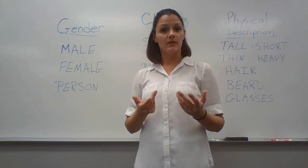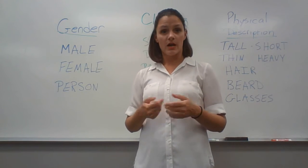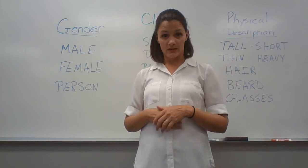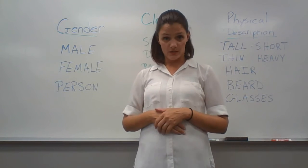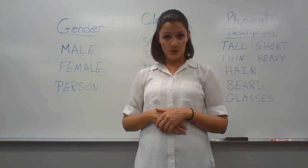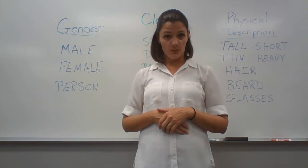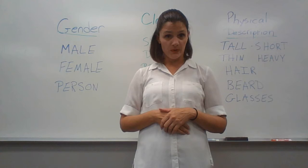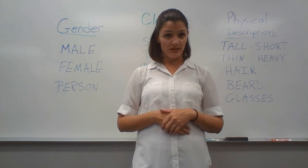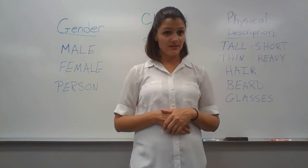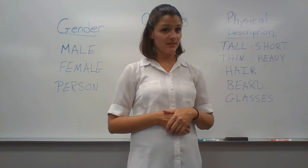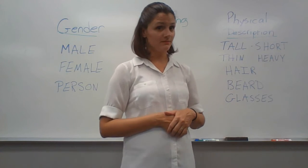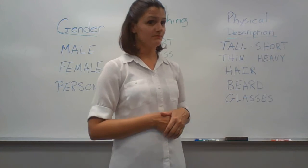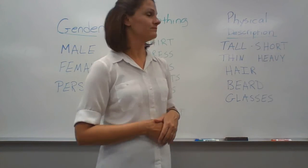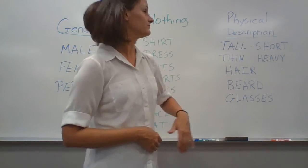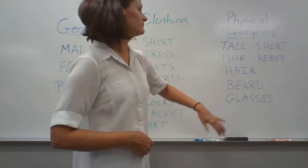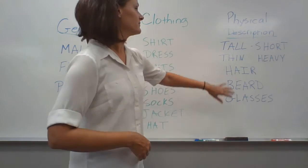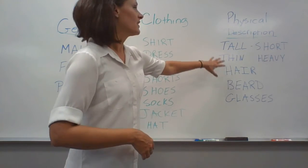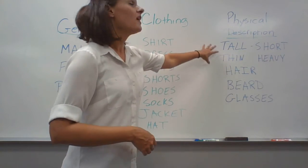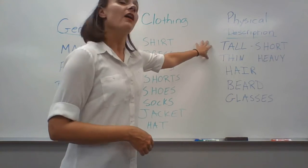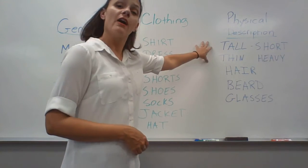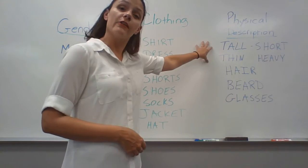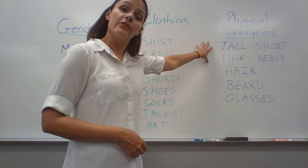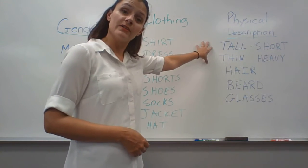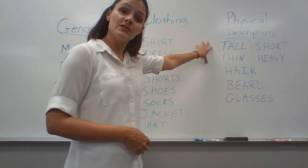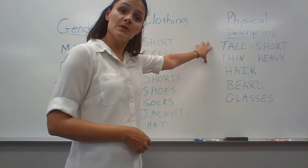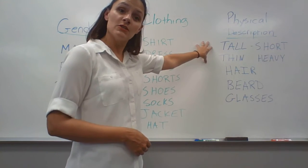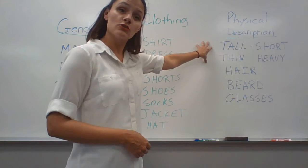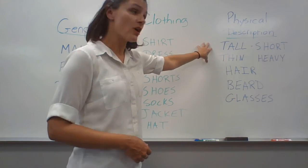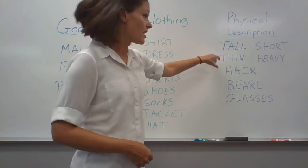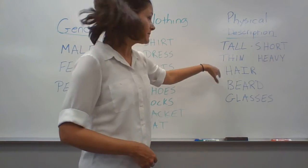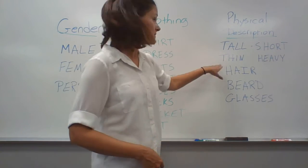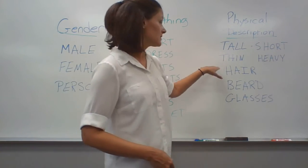Not inappropriate. Other things to be described.